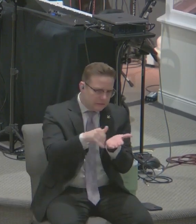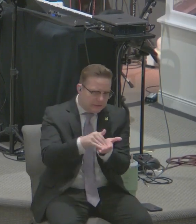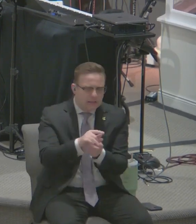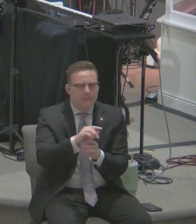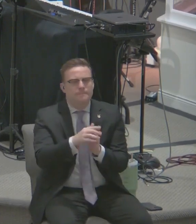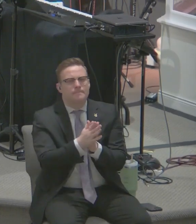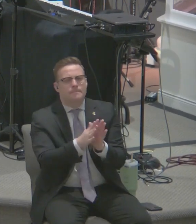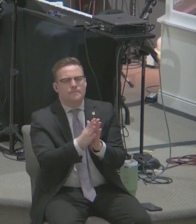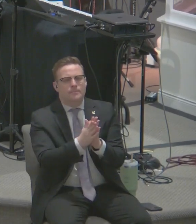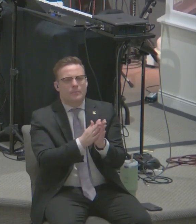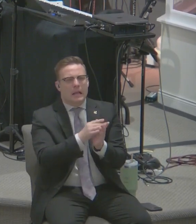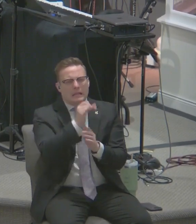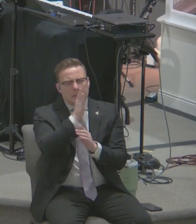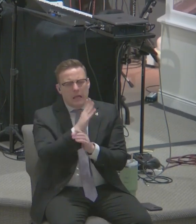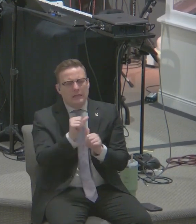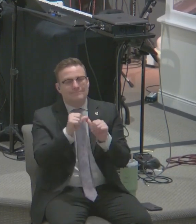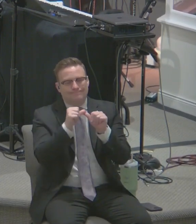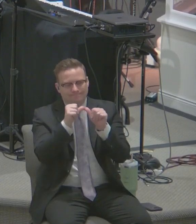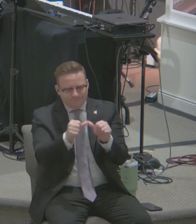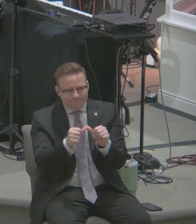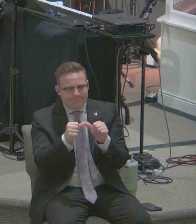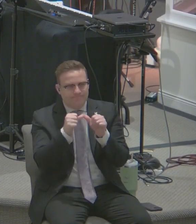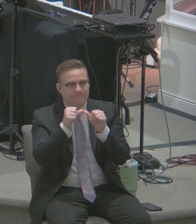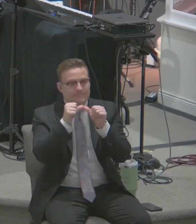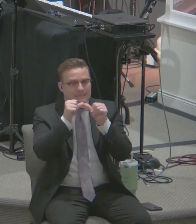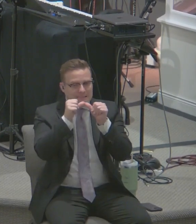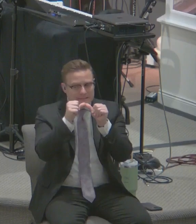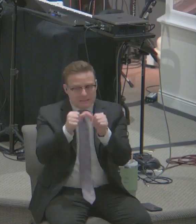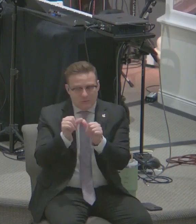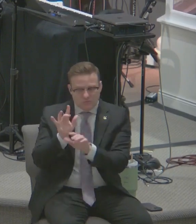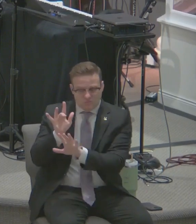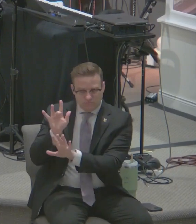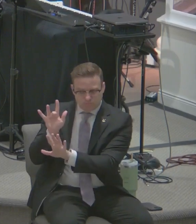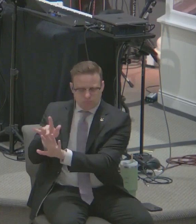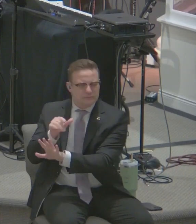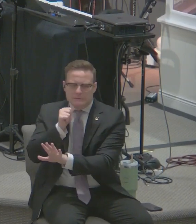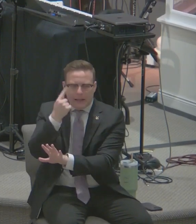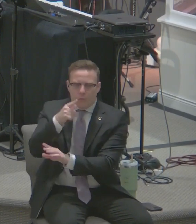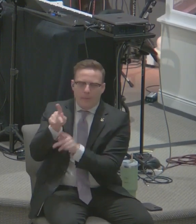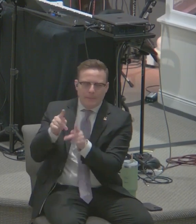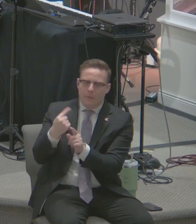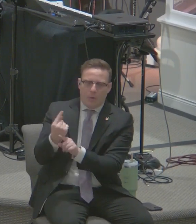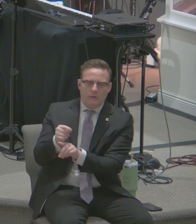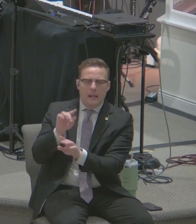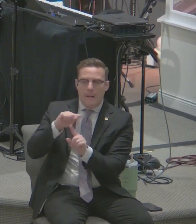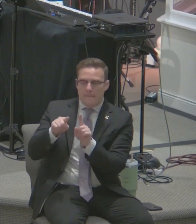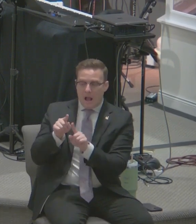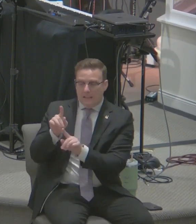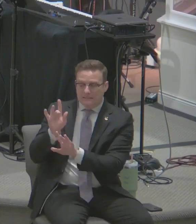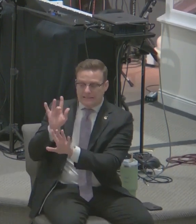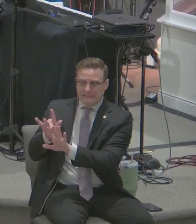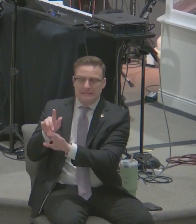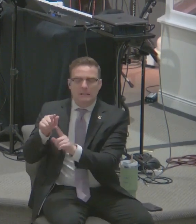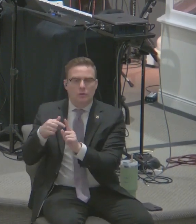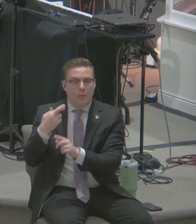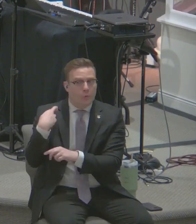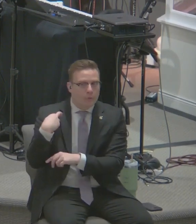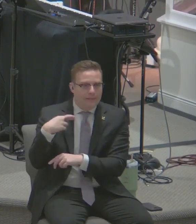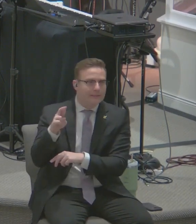is that God continually reached not just for the people, but to the religious